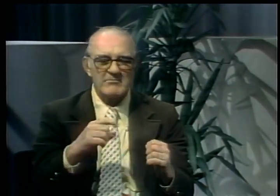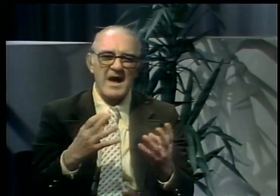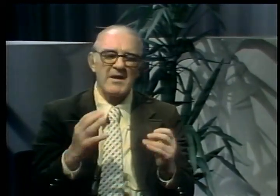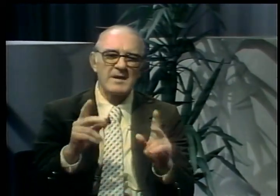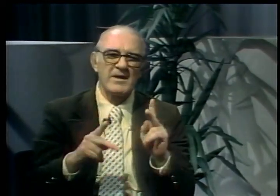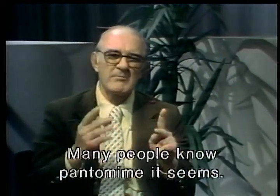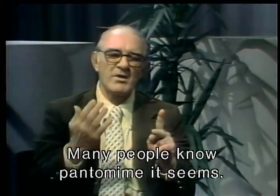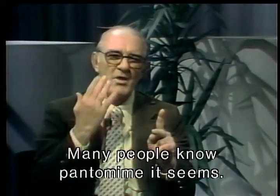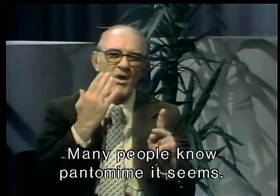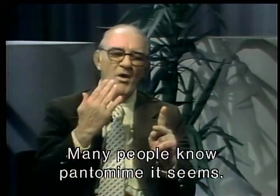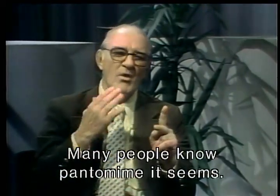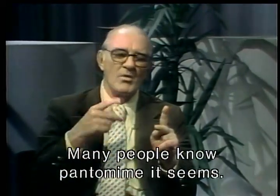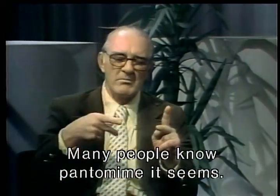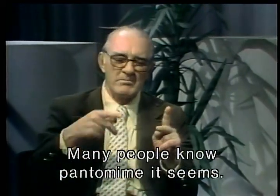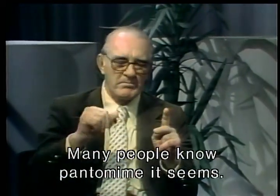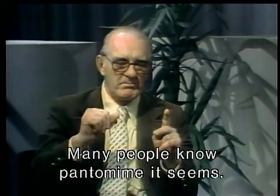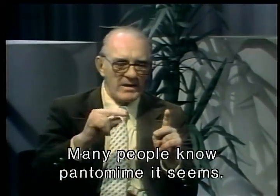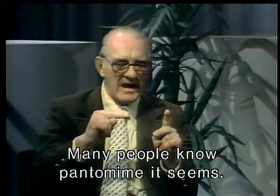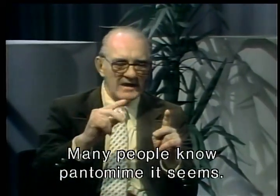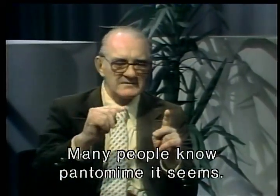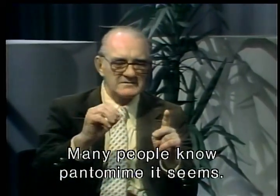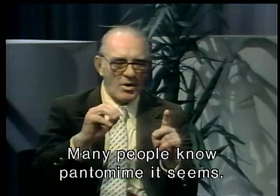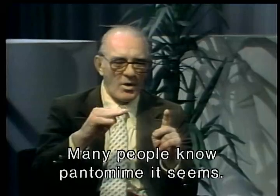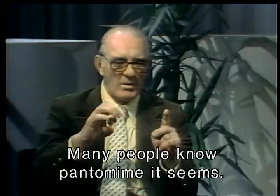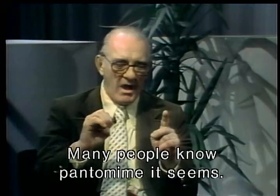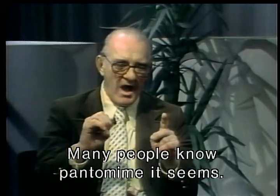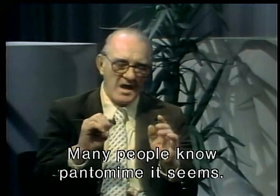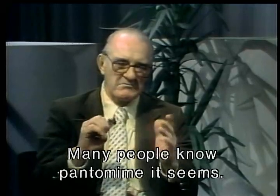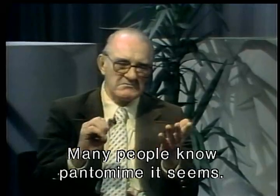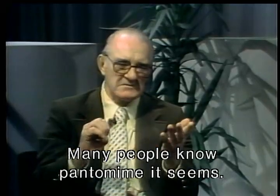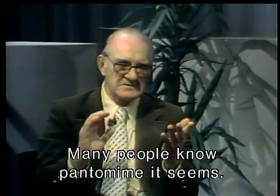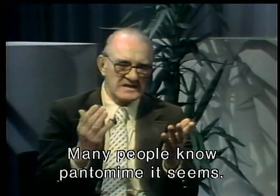Many people know pantomime themes.